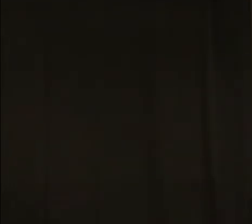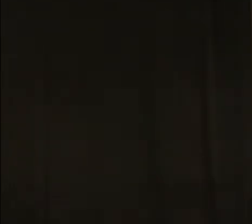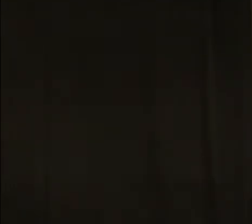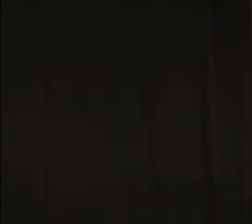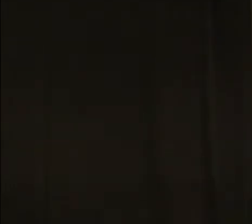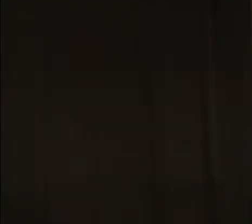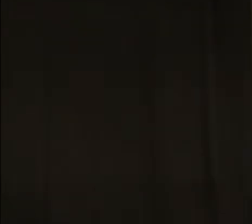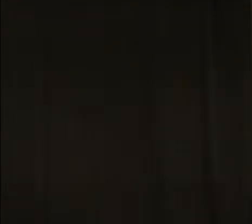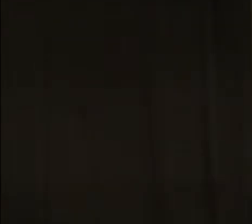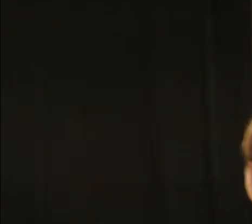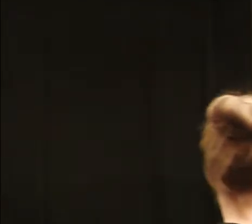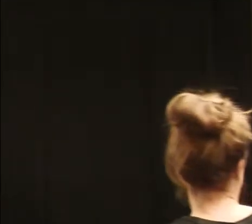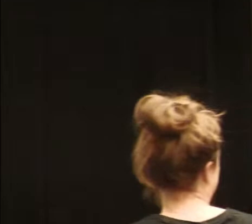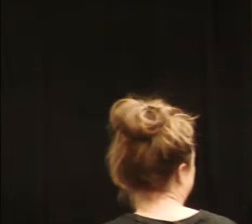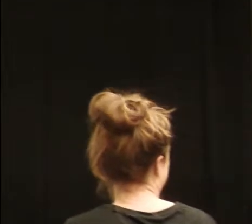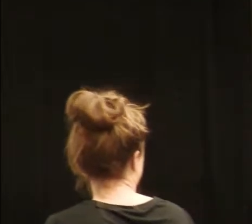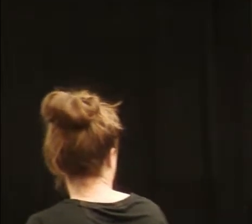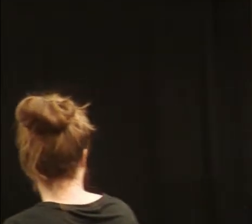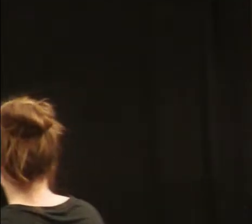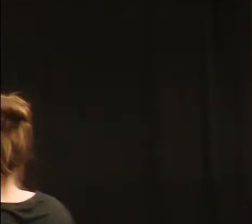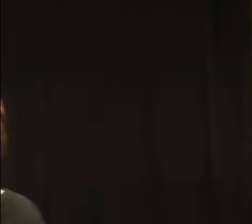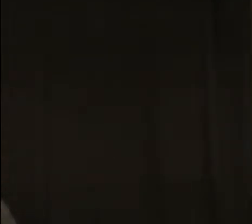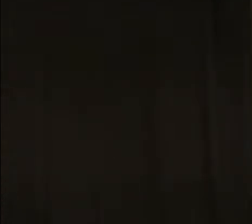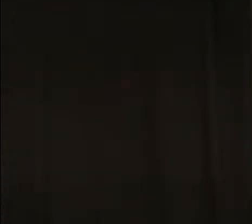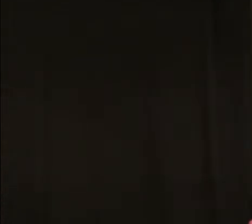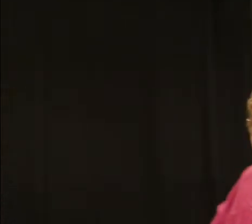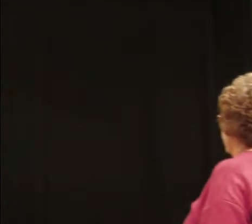Your cheeks are red.